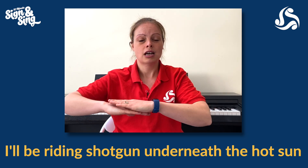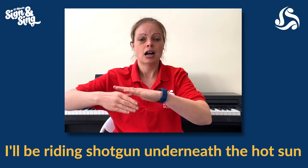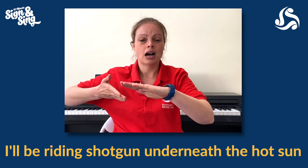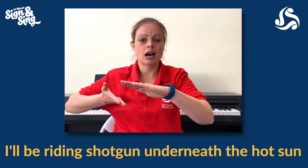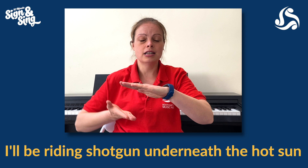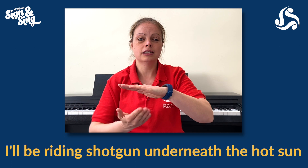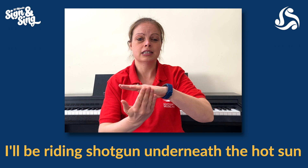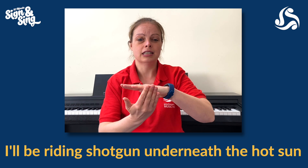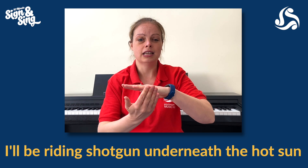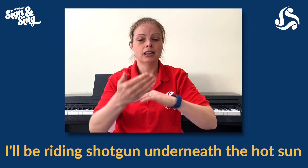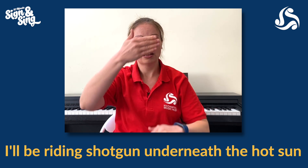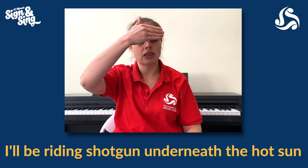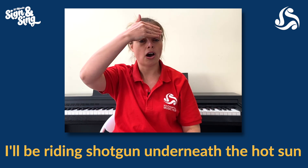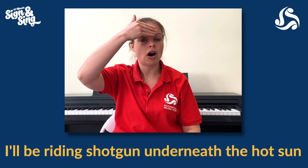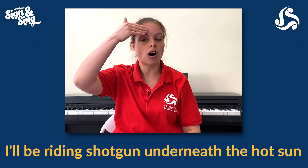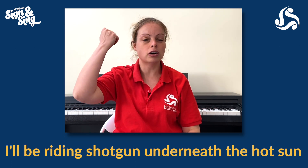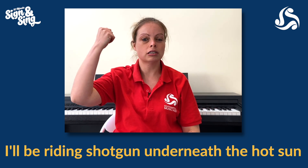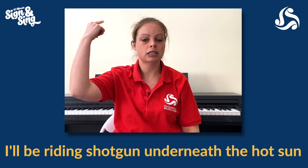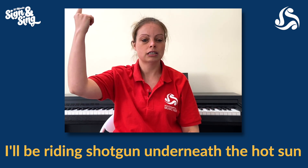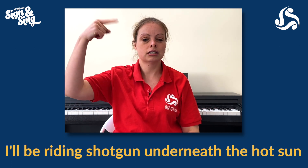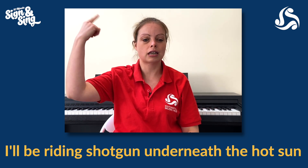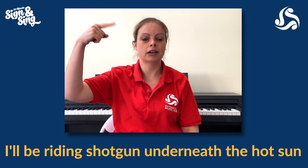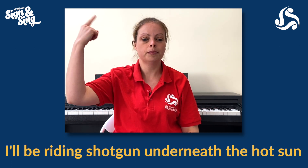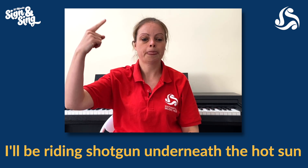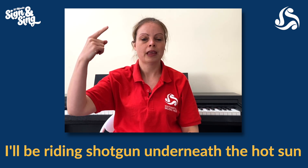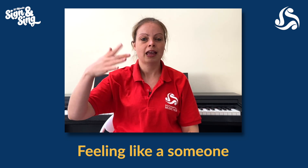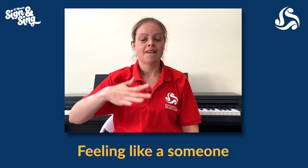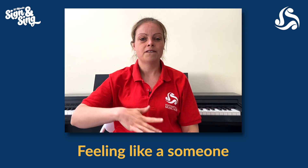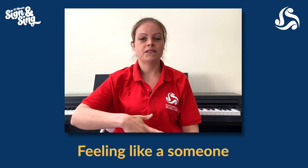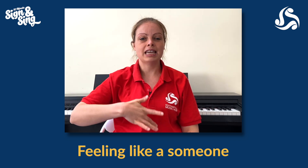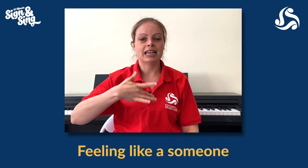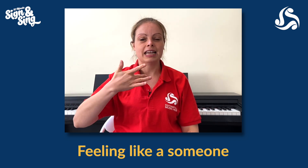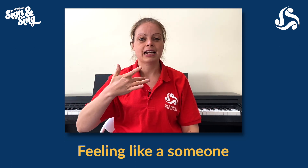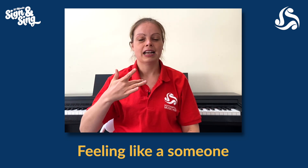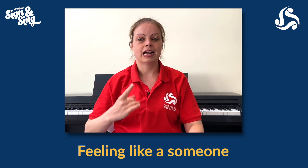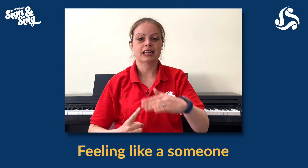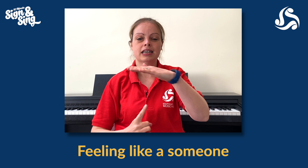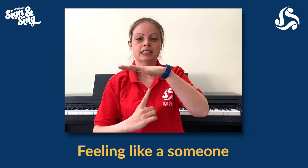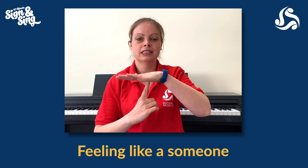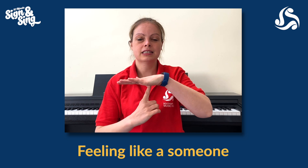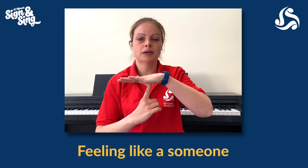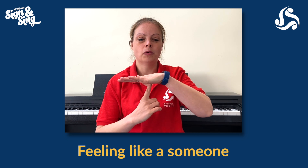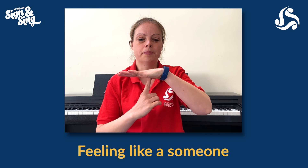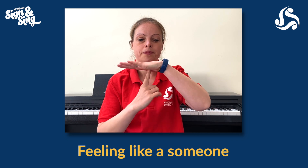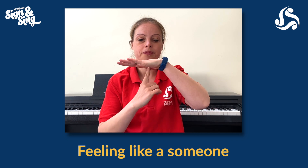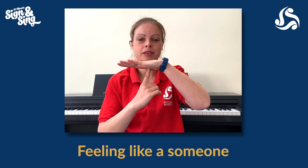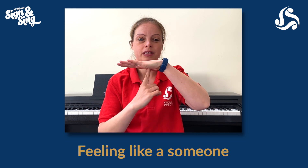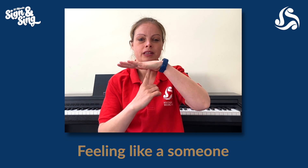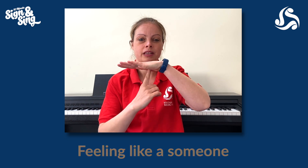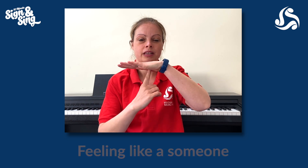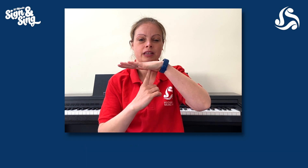shotgun underneath the hot sun, feeling like a someone.